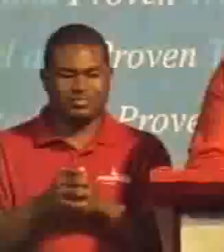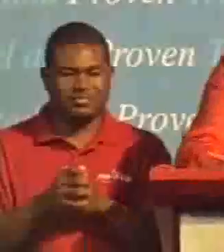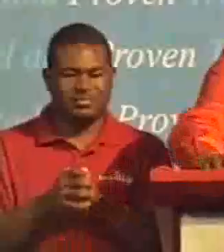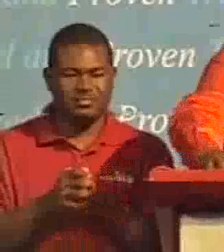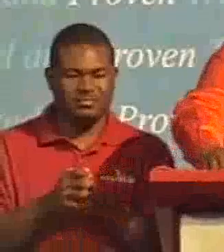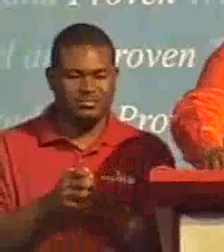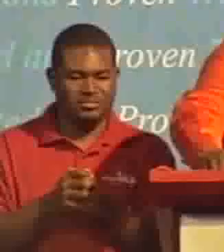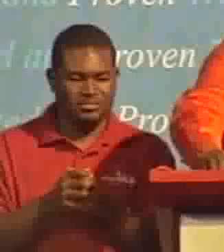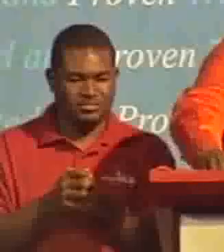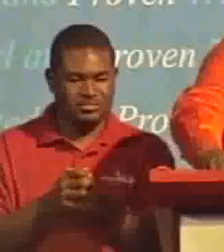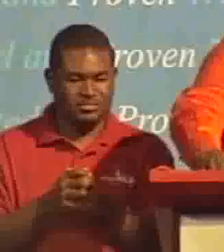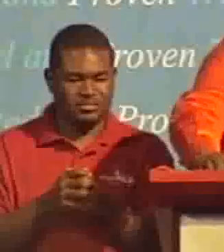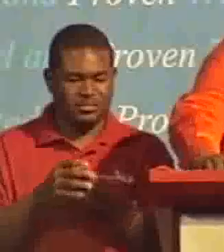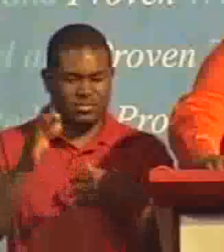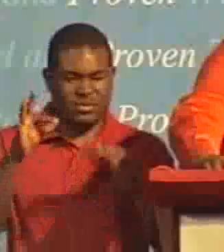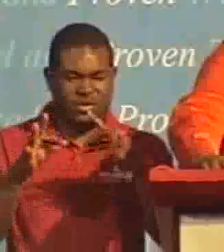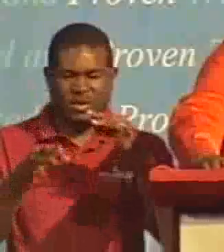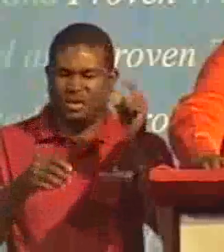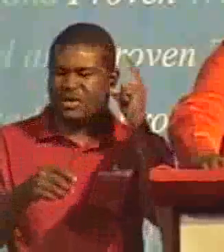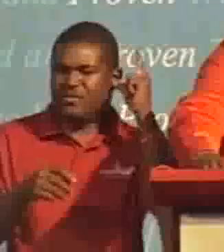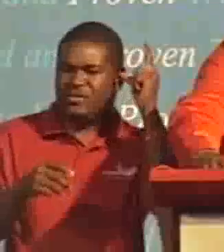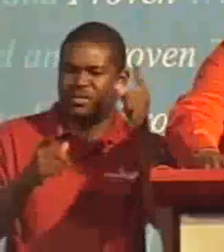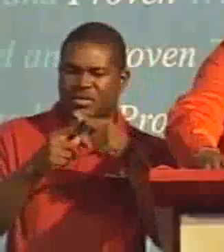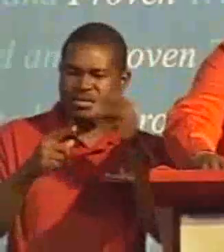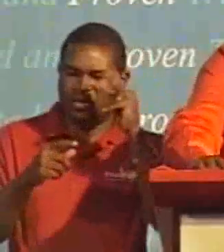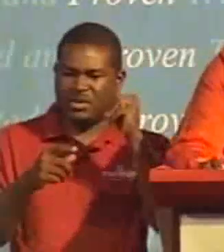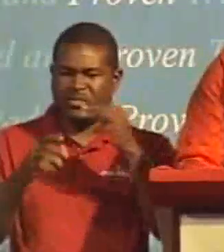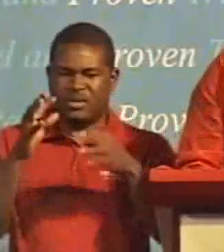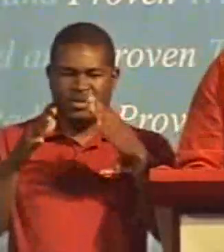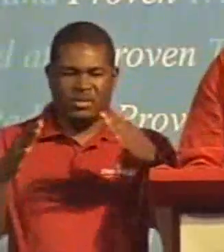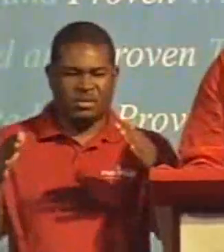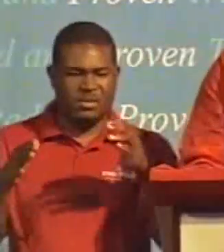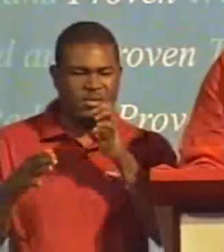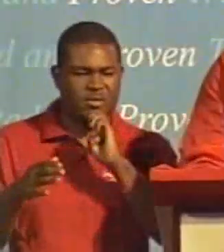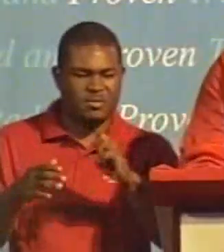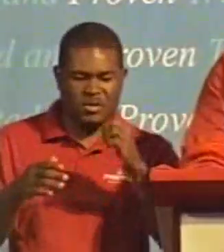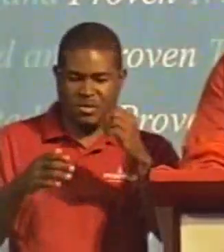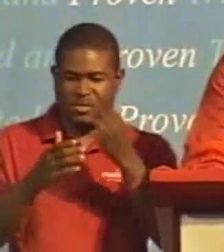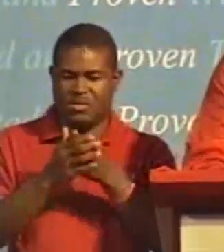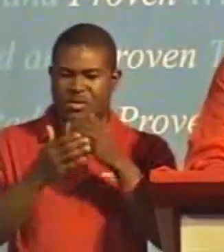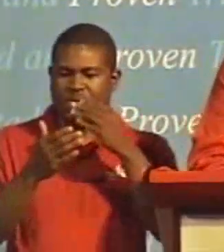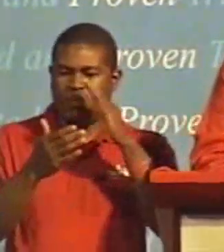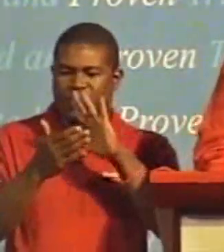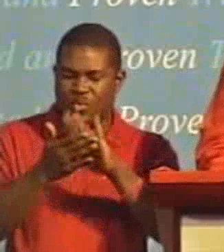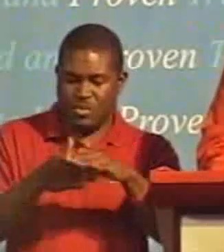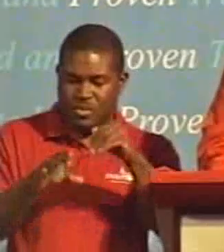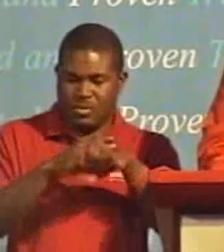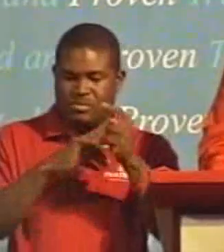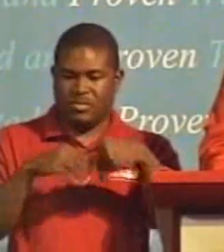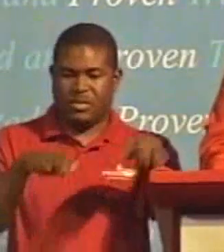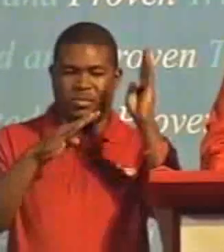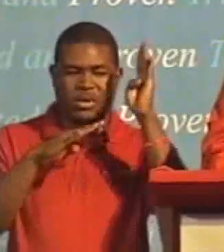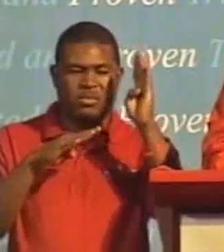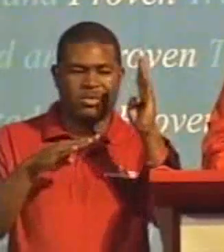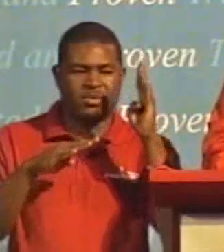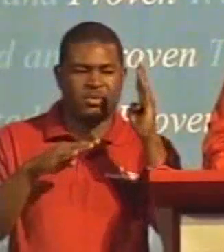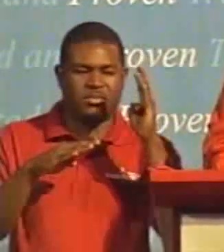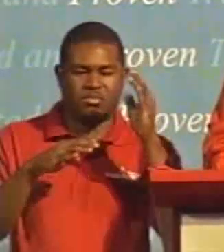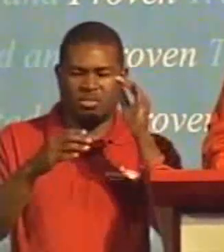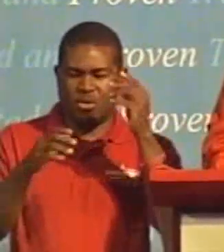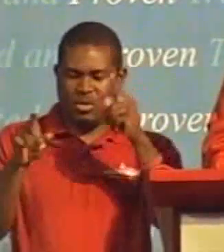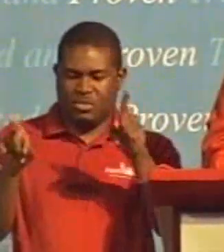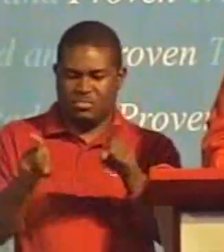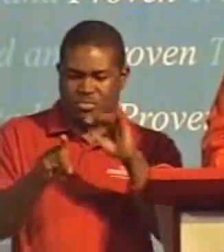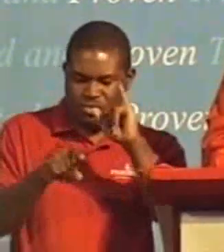You know, if we listened to them, things would have been much worse in the Bahamas. Because we'd have done little or nothing, just like they did when they were